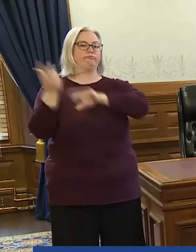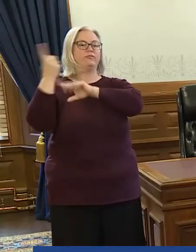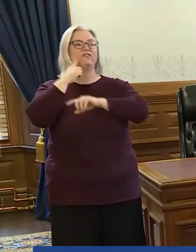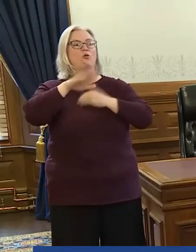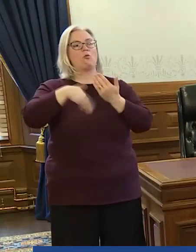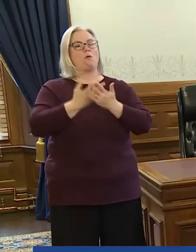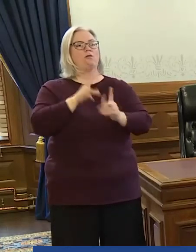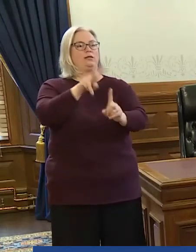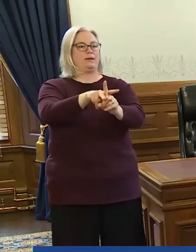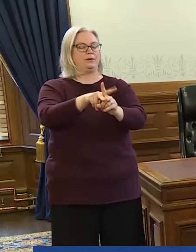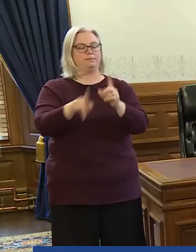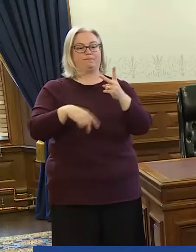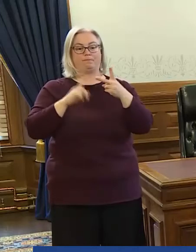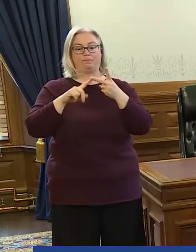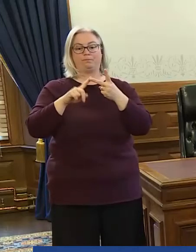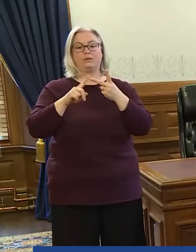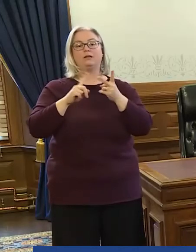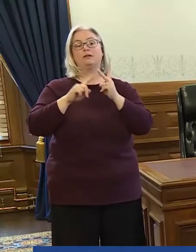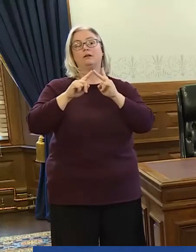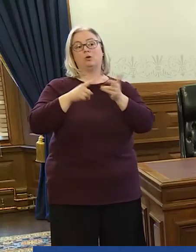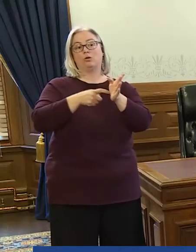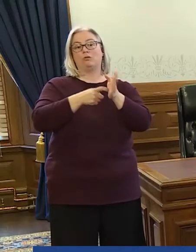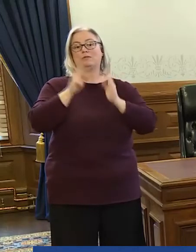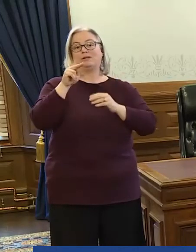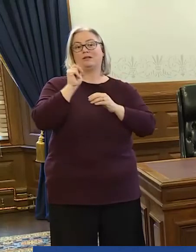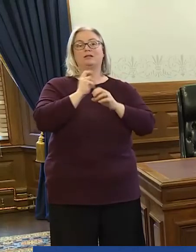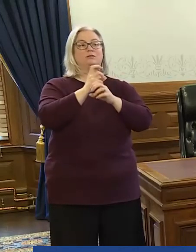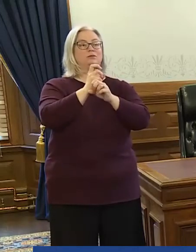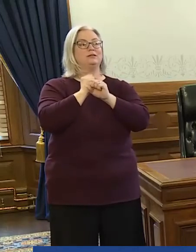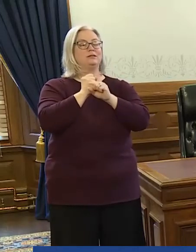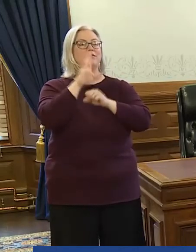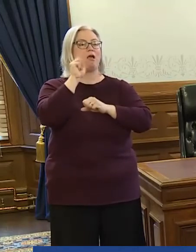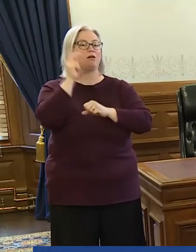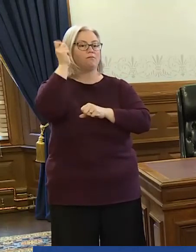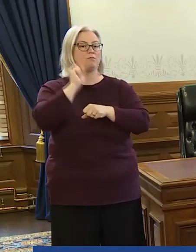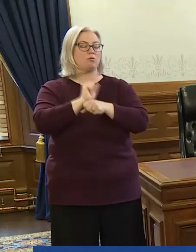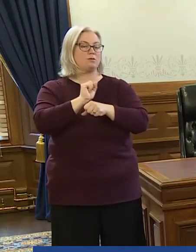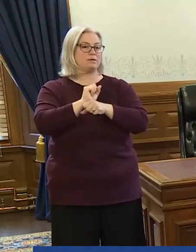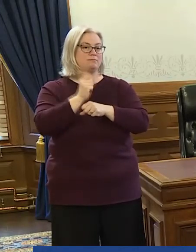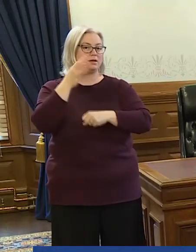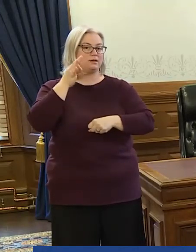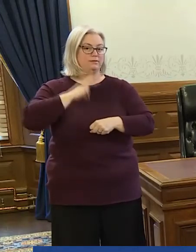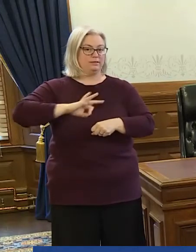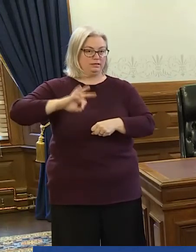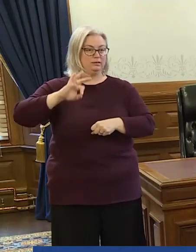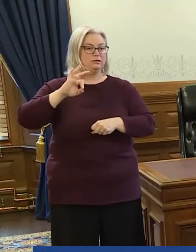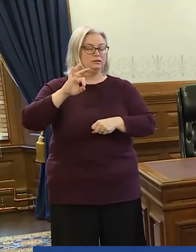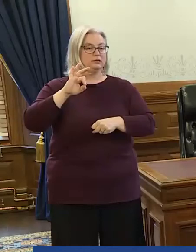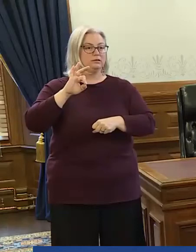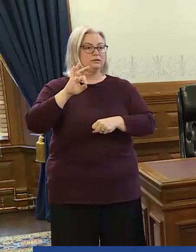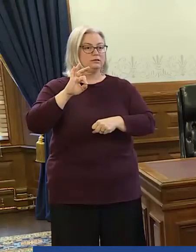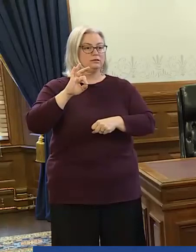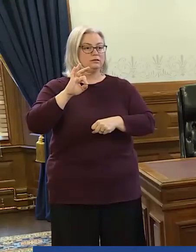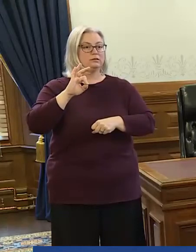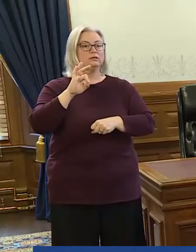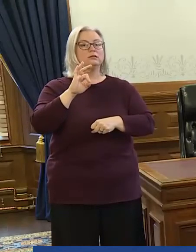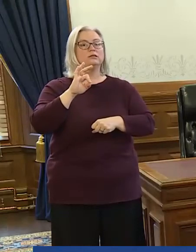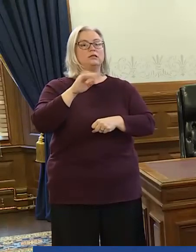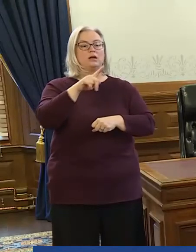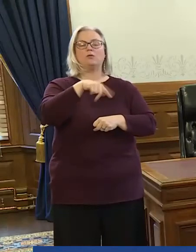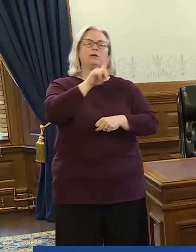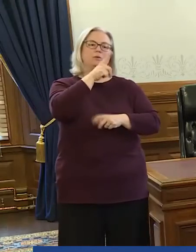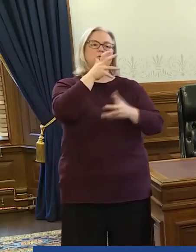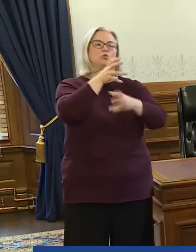claimants. Second, the requirement that Kansans receive unemployment benefits, that Kansans